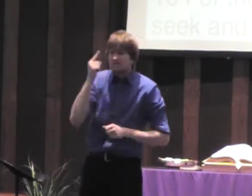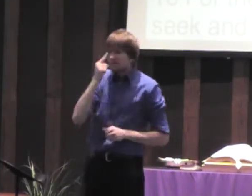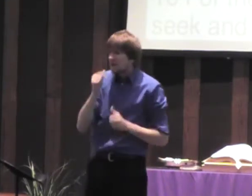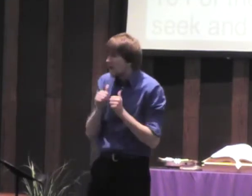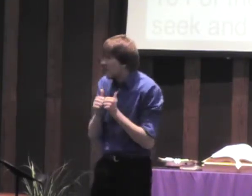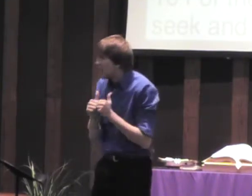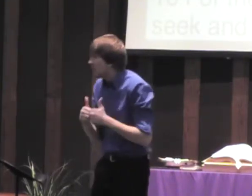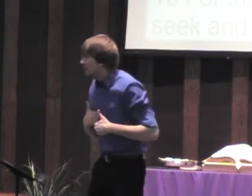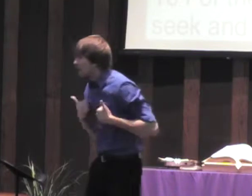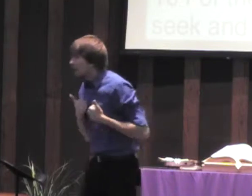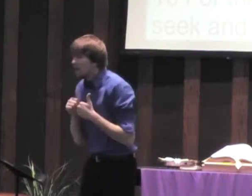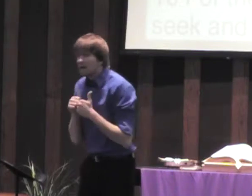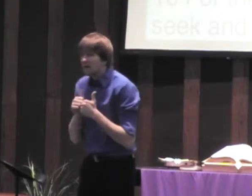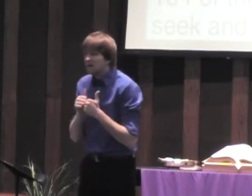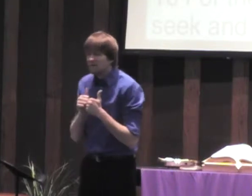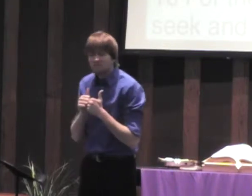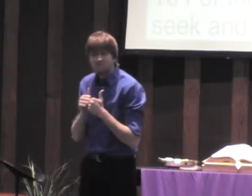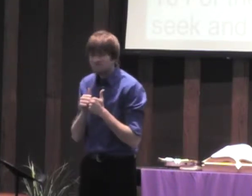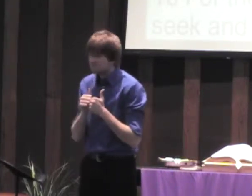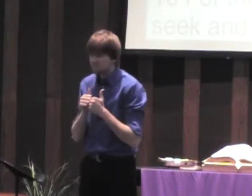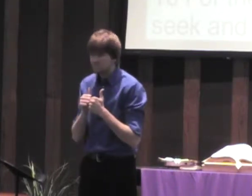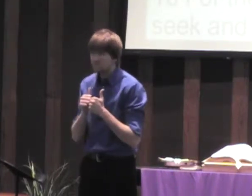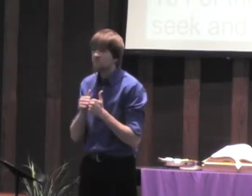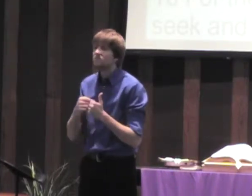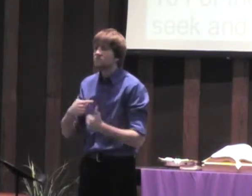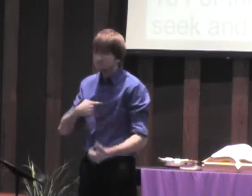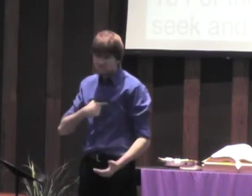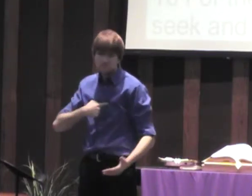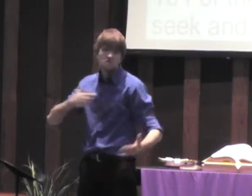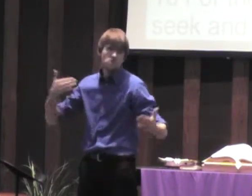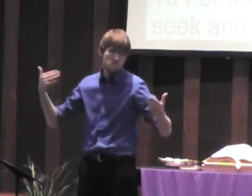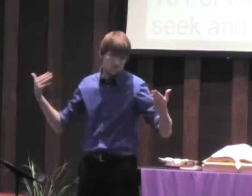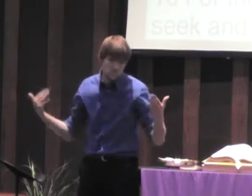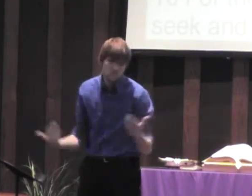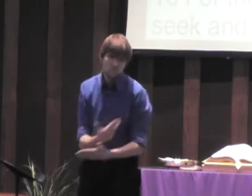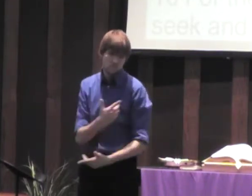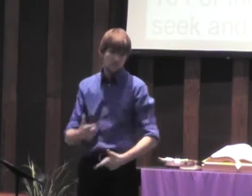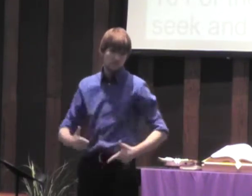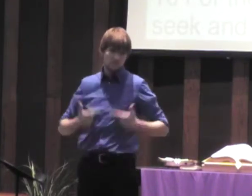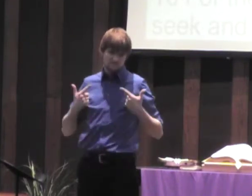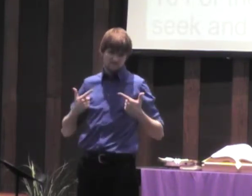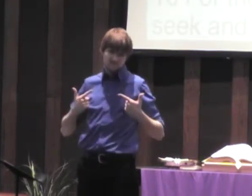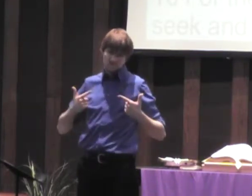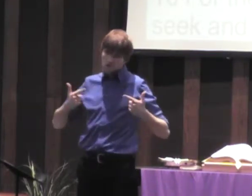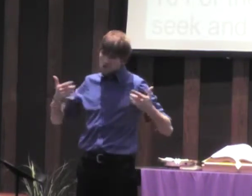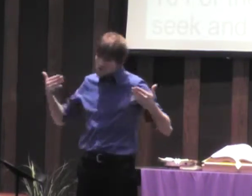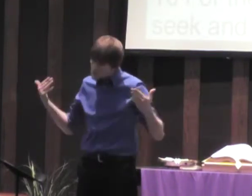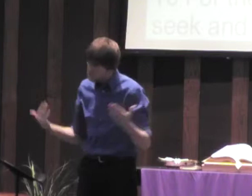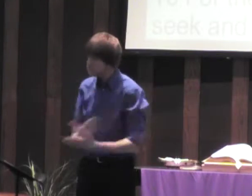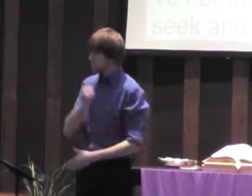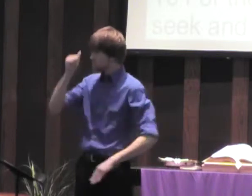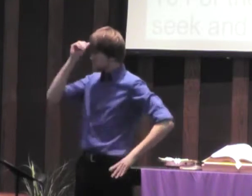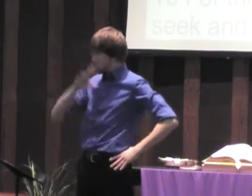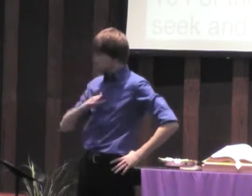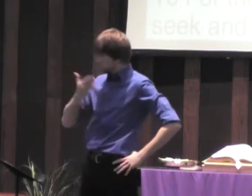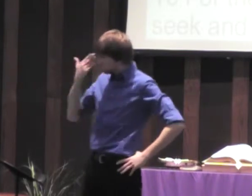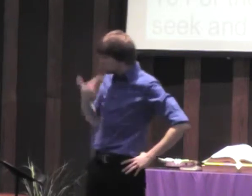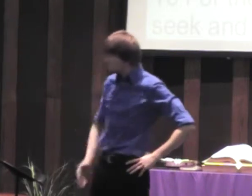I don't have to worry about how I'm going to survive. I have a new life,